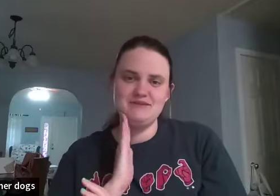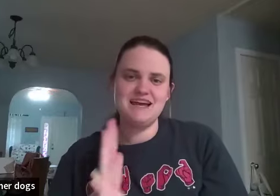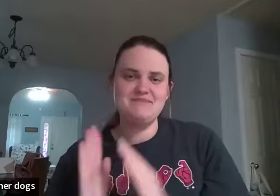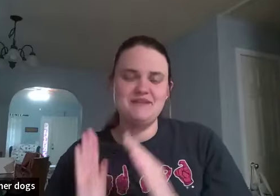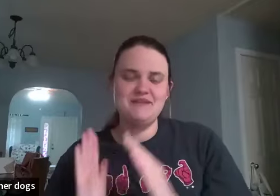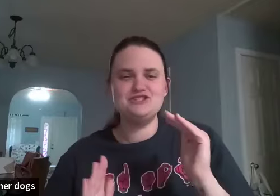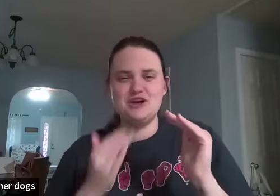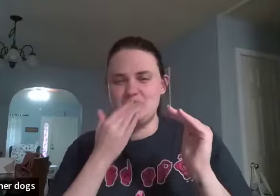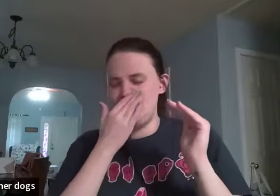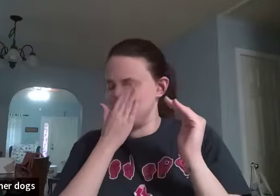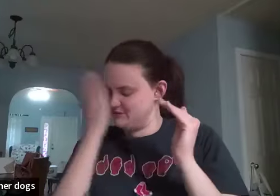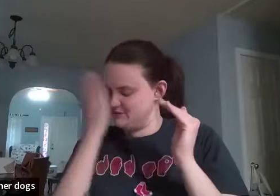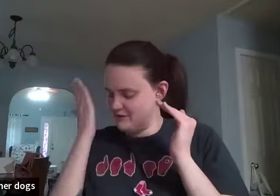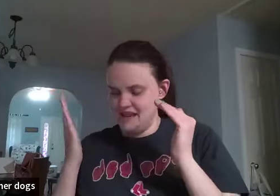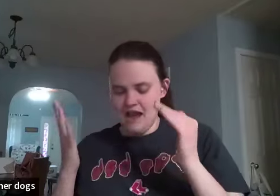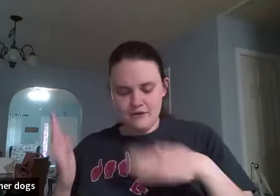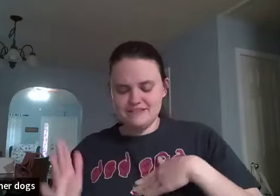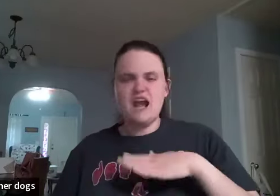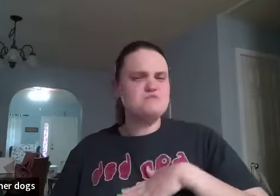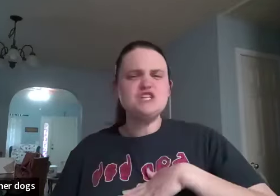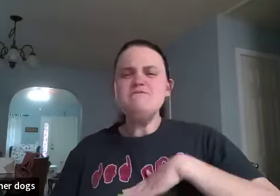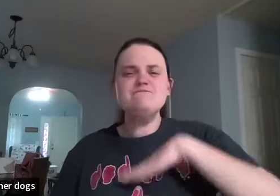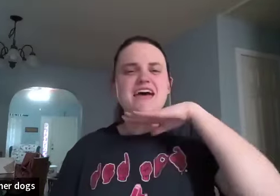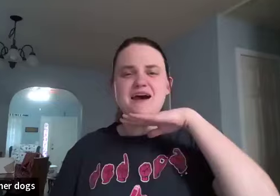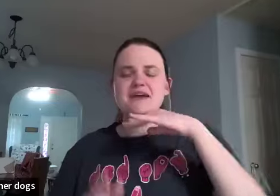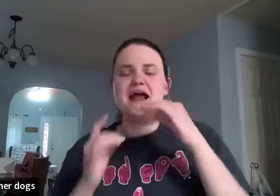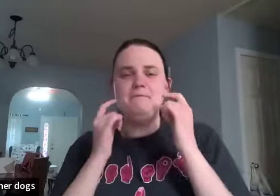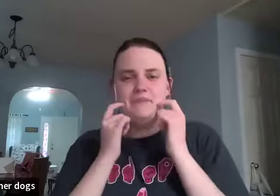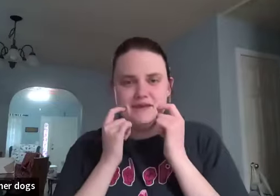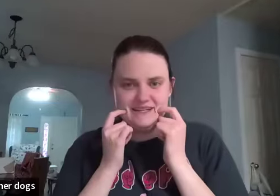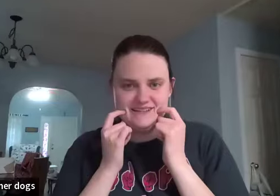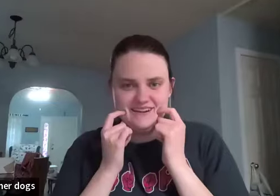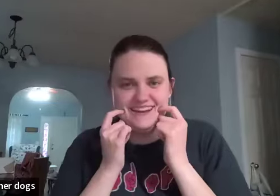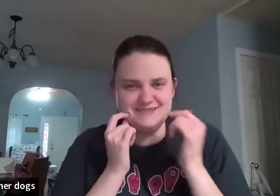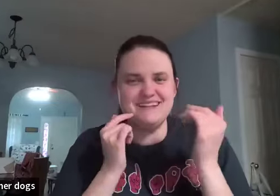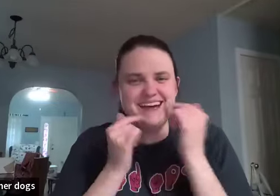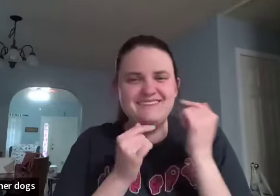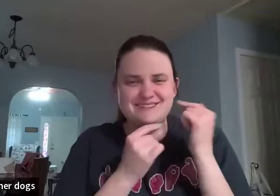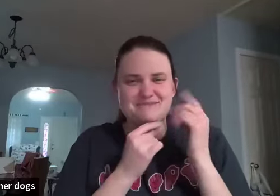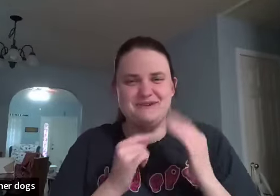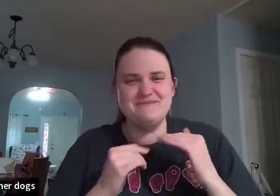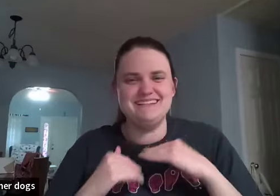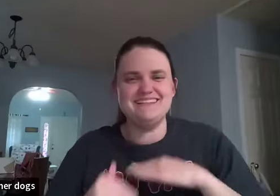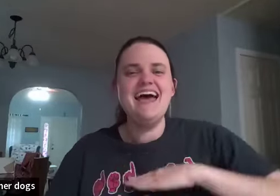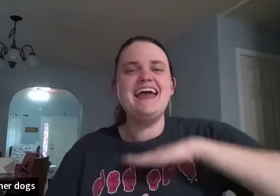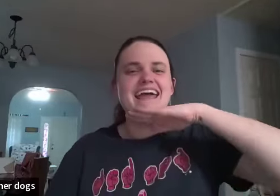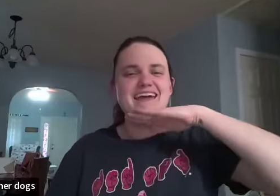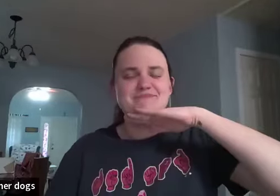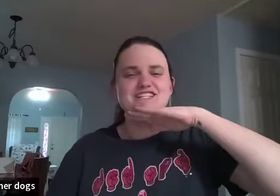that one time. Like what was it? I was saying I'm so fed up, and I bit my tongue because my tongue was right between my teeth, and I hit my